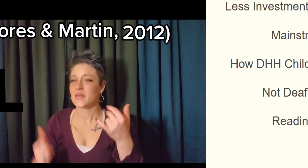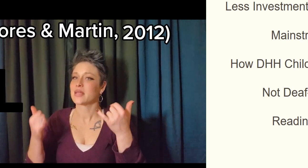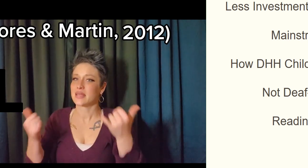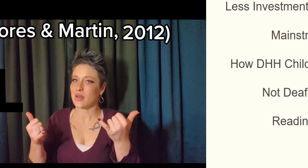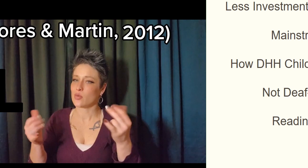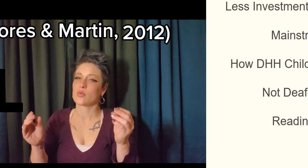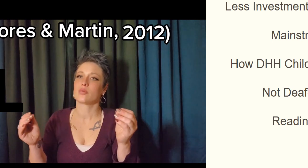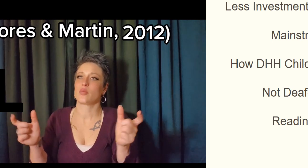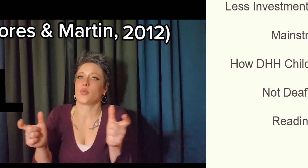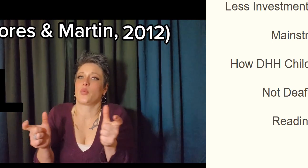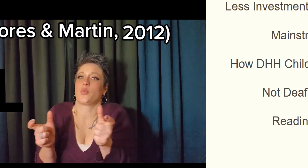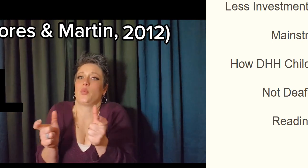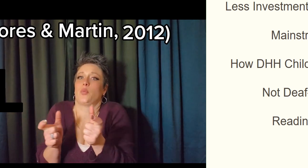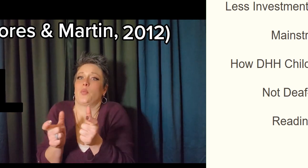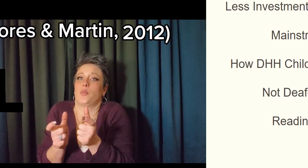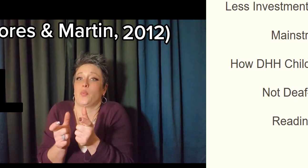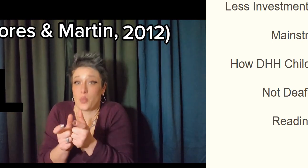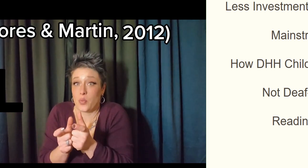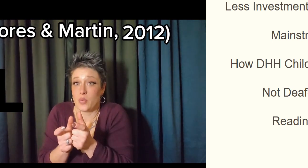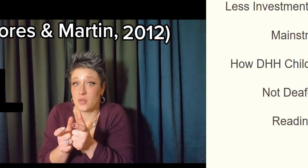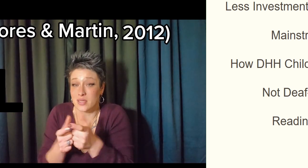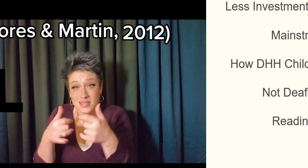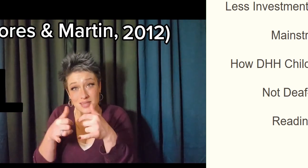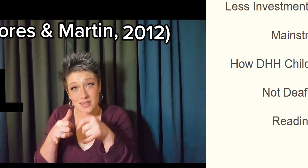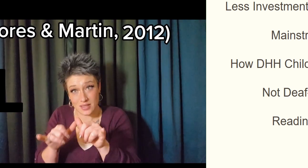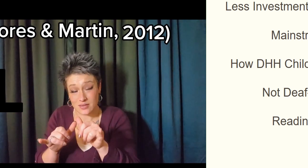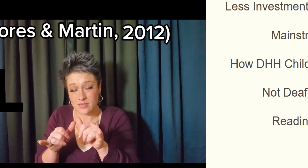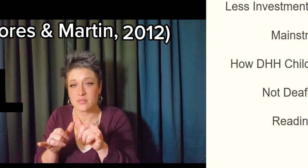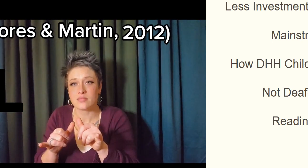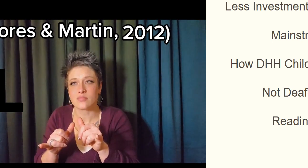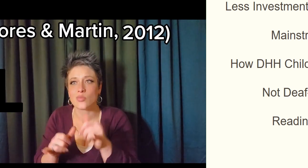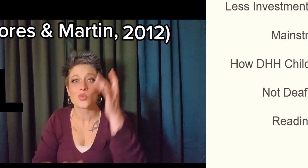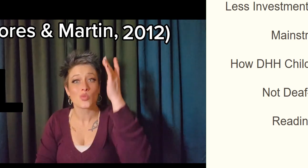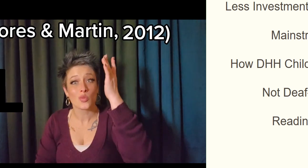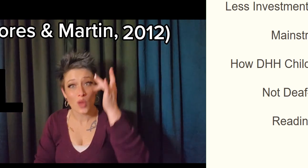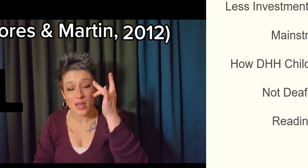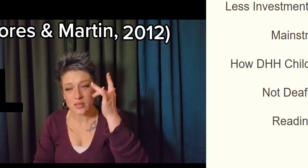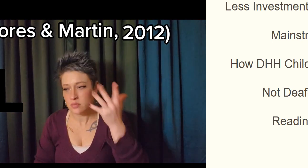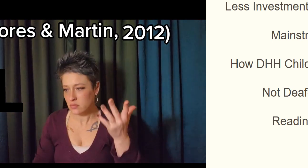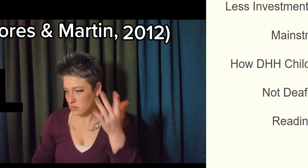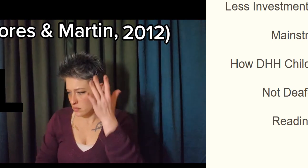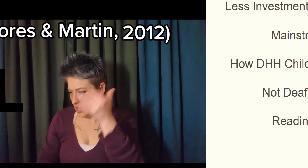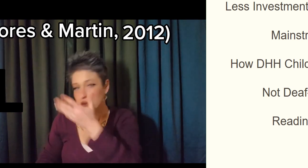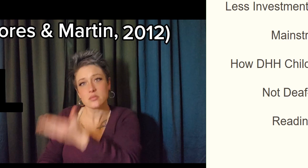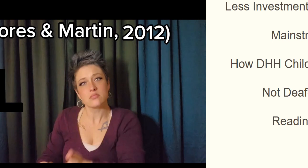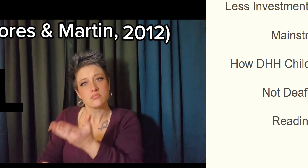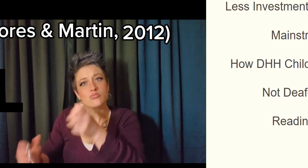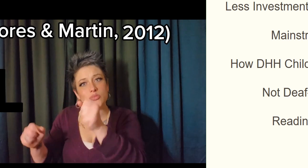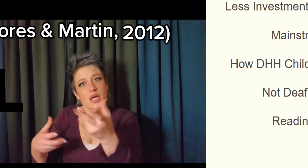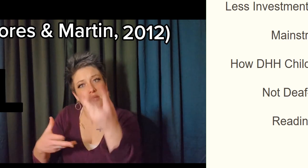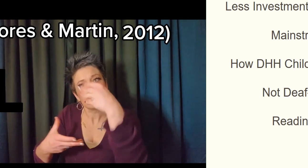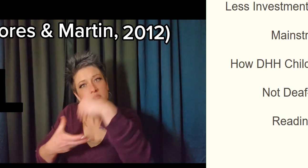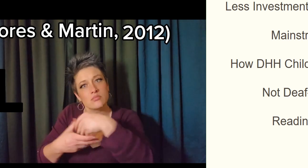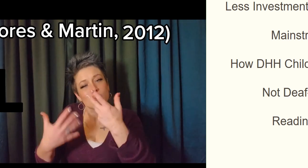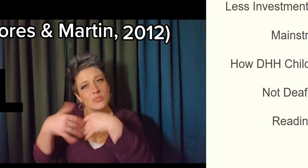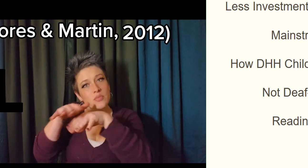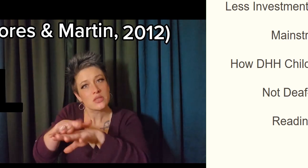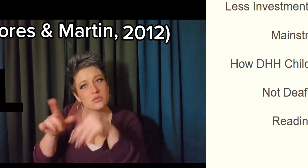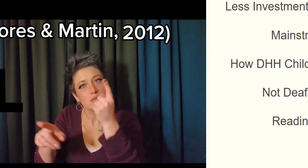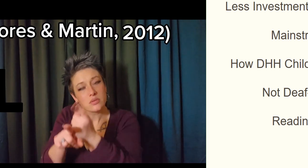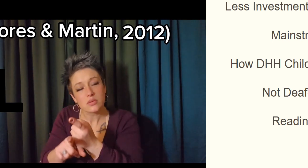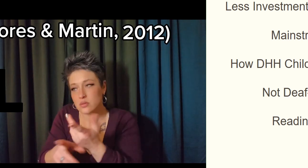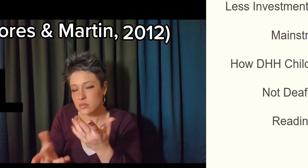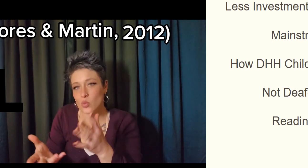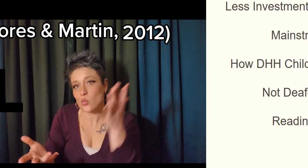mainstreamed. Before 1975, from 1950, the deaf school population had shrunk to half, and it's continuing to